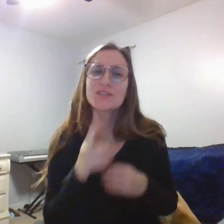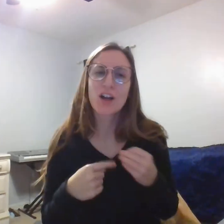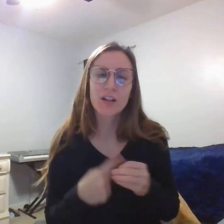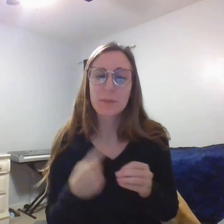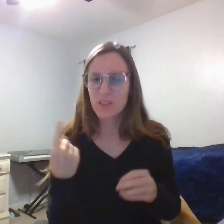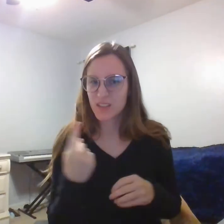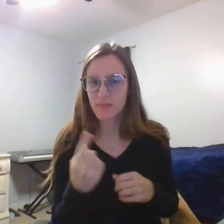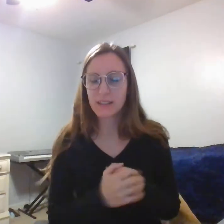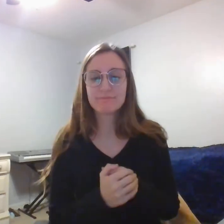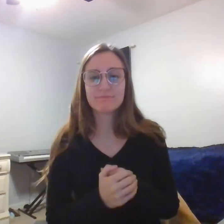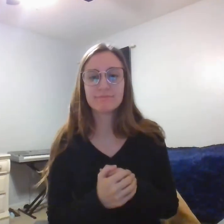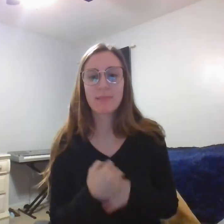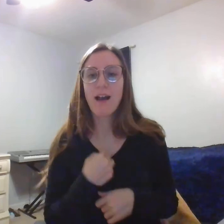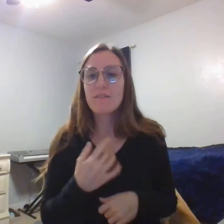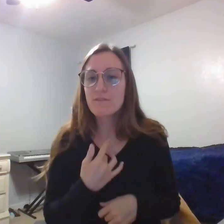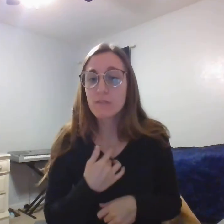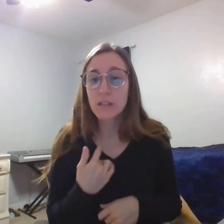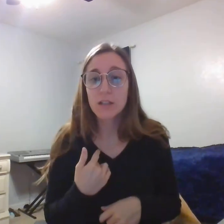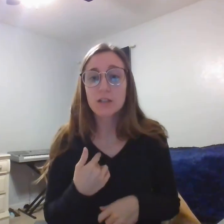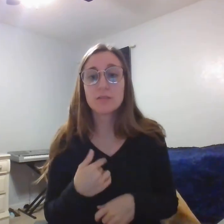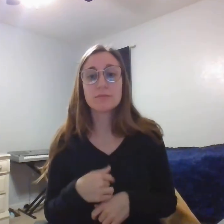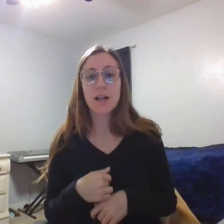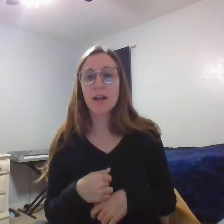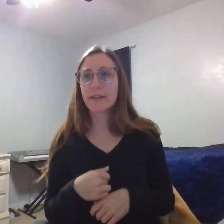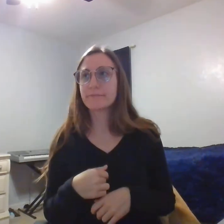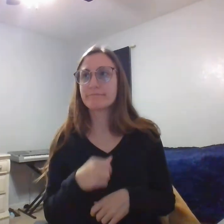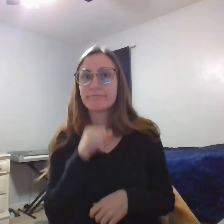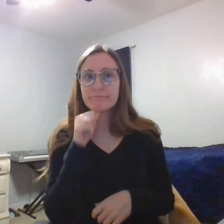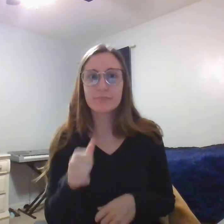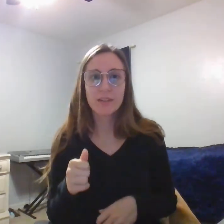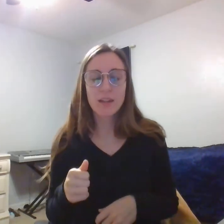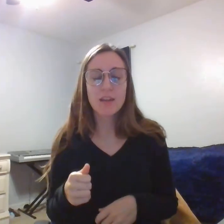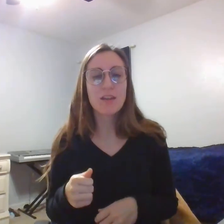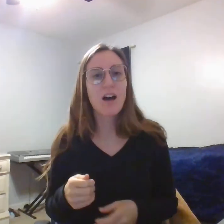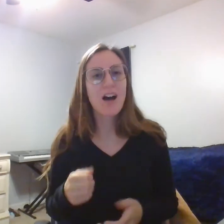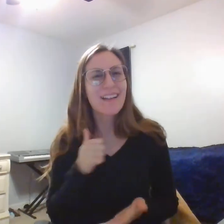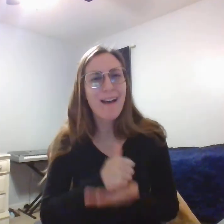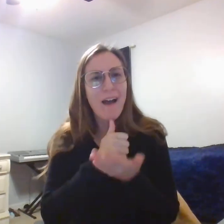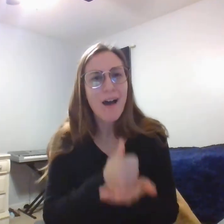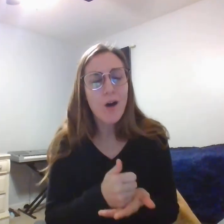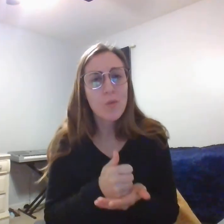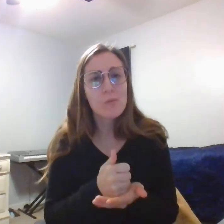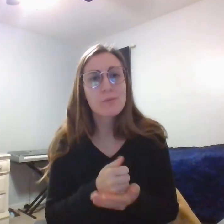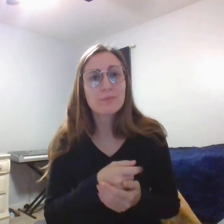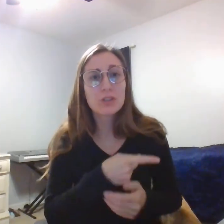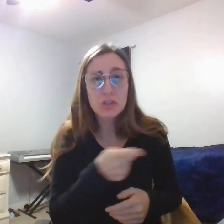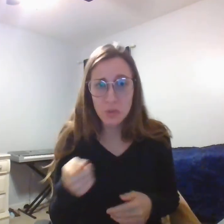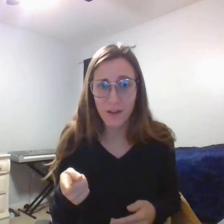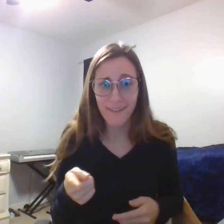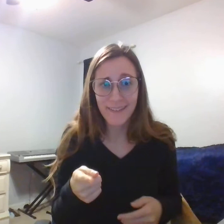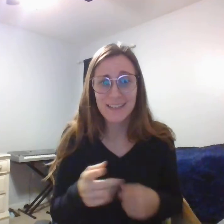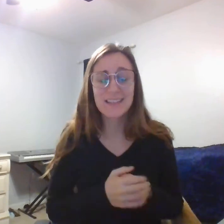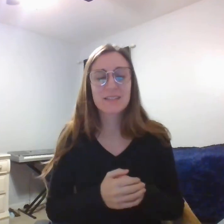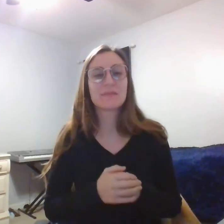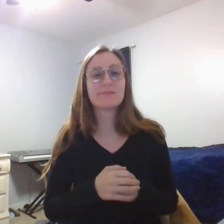you who reach out to me in the comments and share your stories and struggles with mental illness. So I thought it would be cool to make this episode,